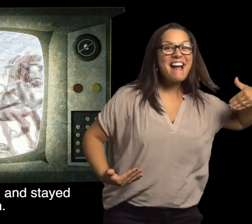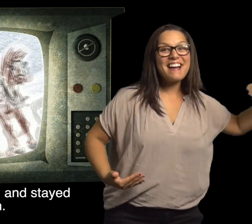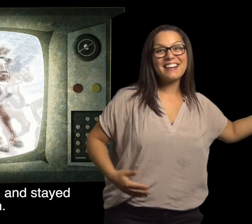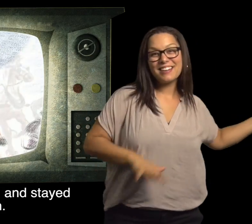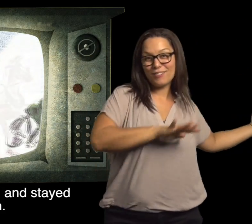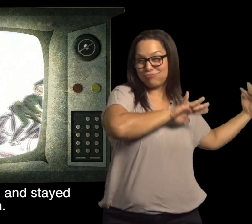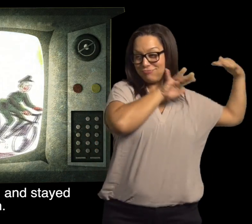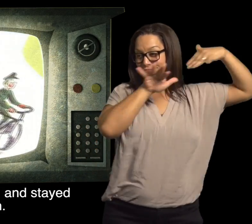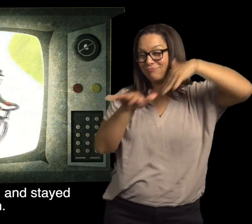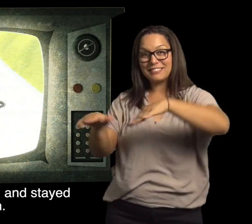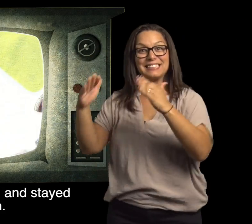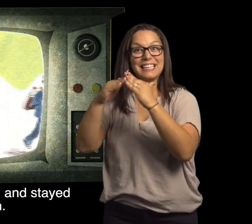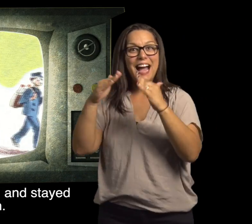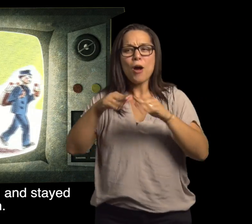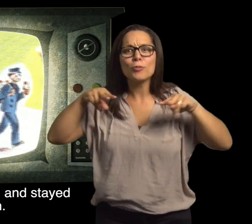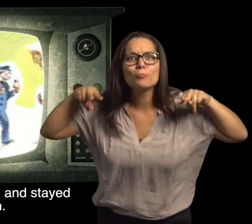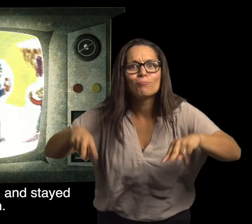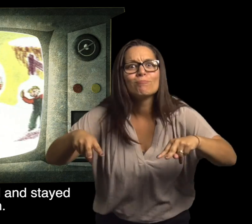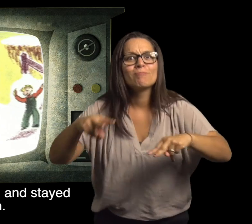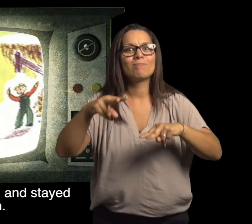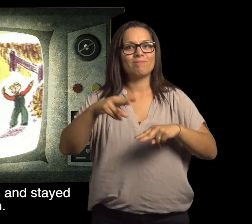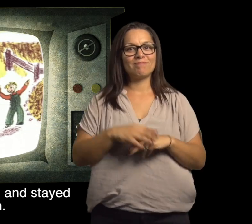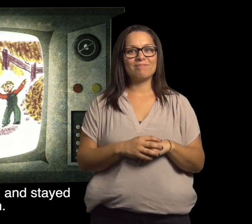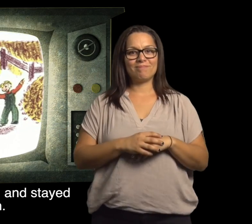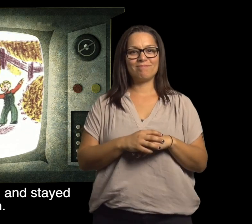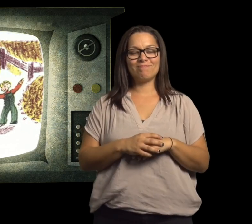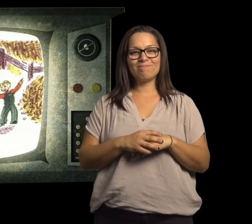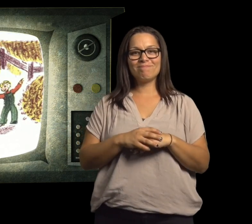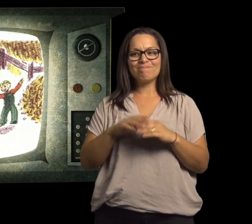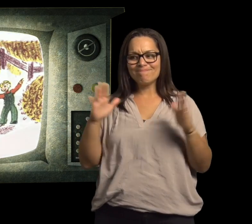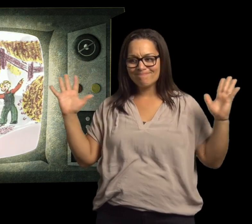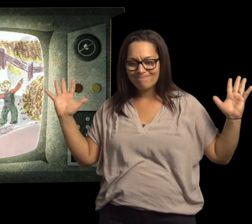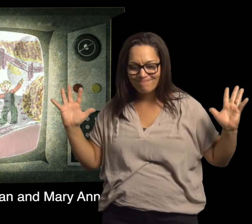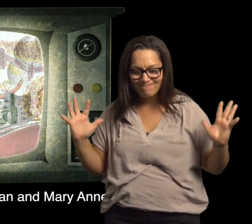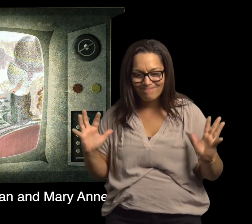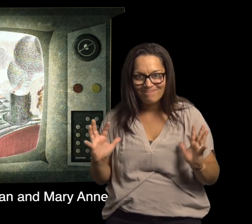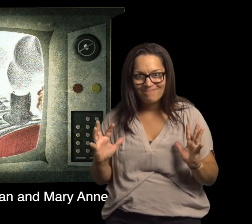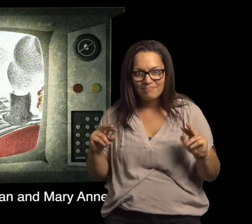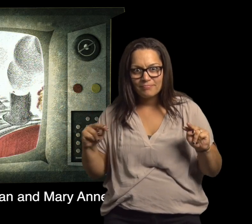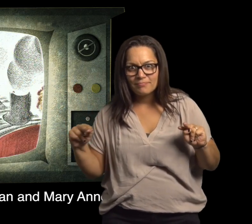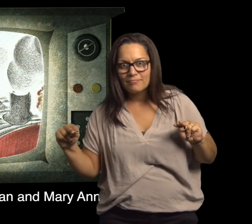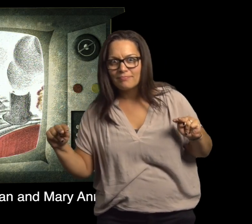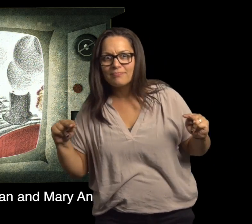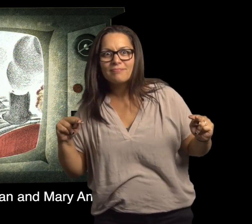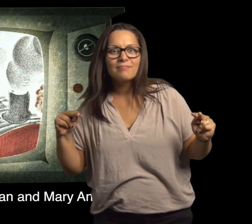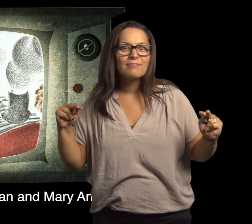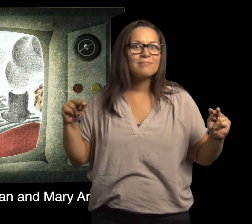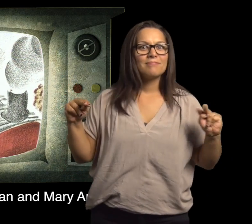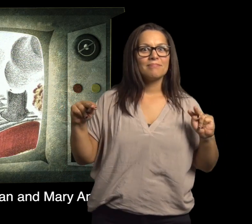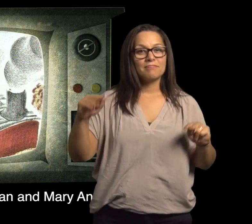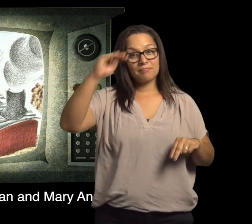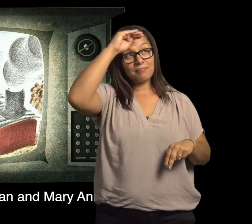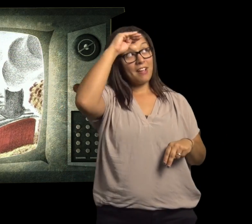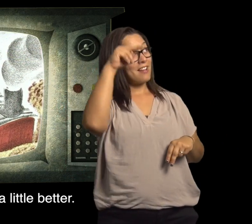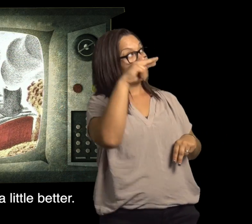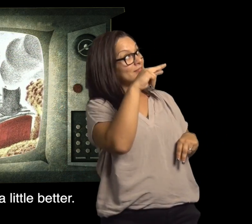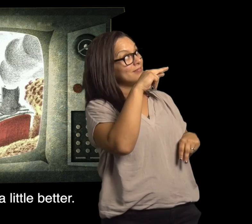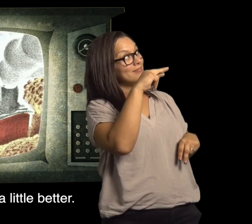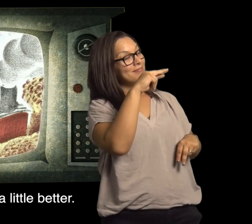And they all stopped and stayed to watch. That made Mike Mulligan and Mary Ann dig a little